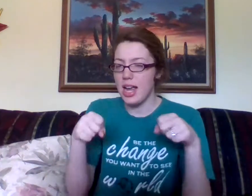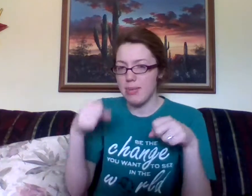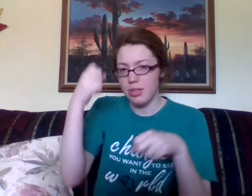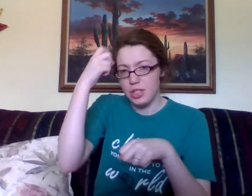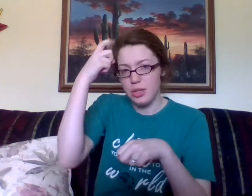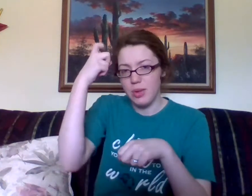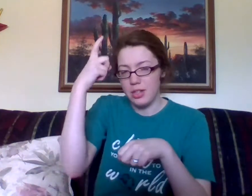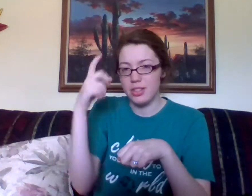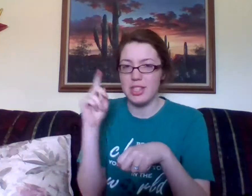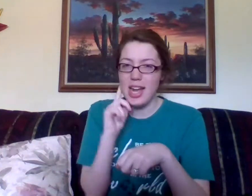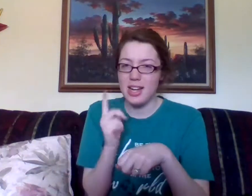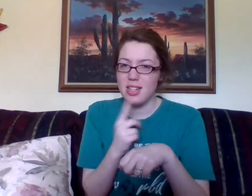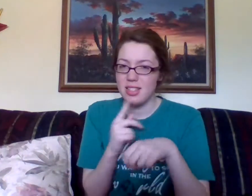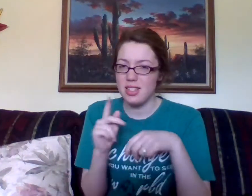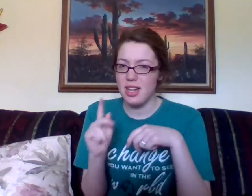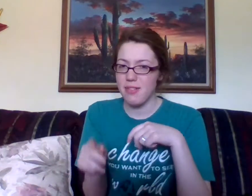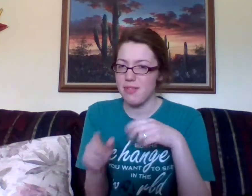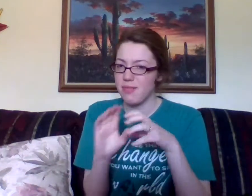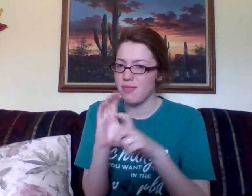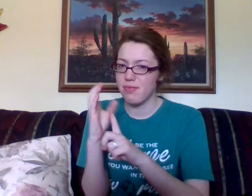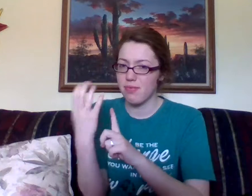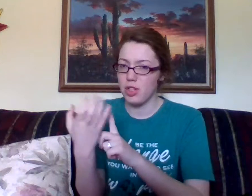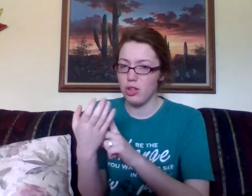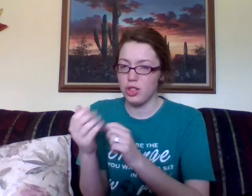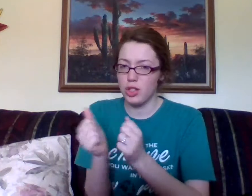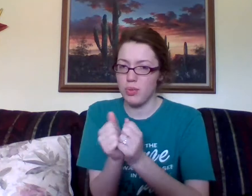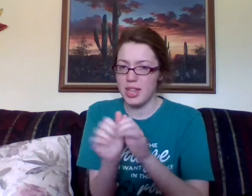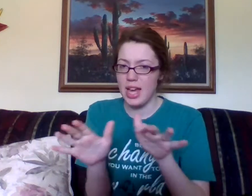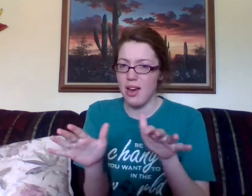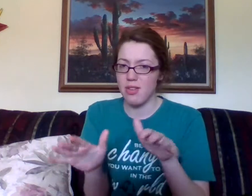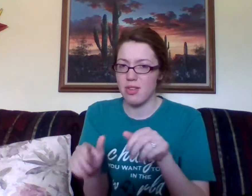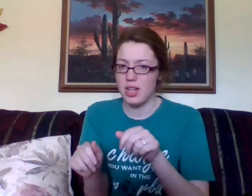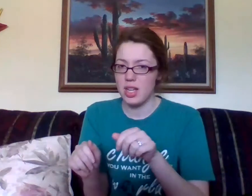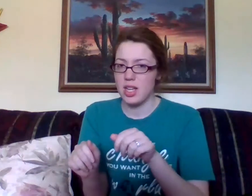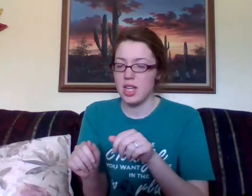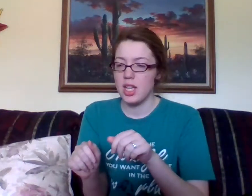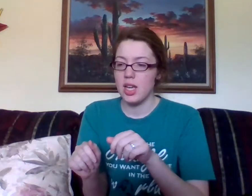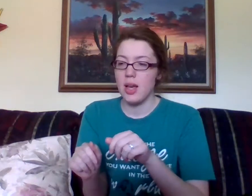able to understand deaf culture without